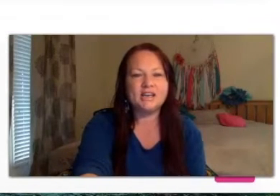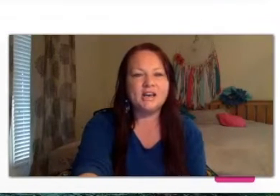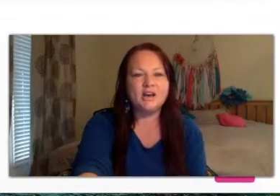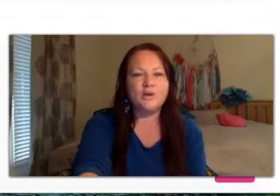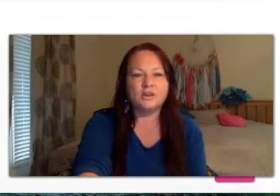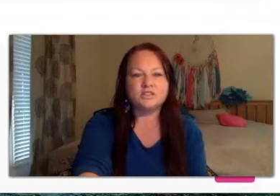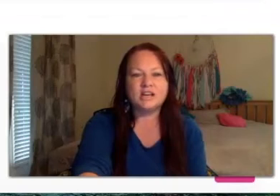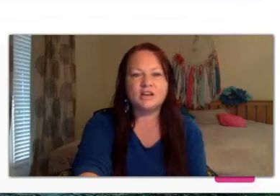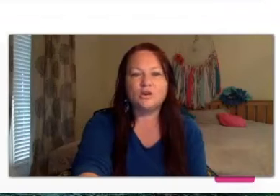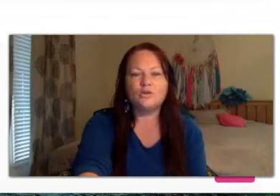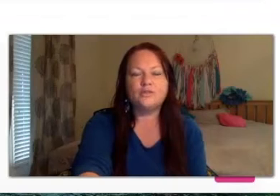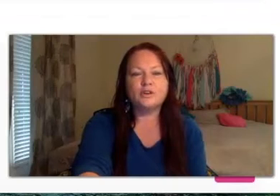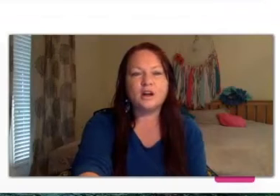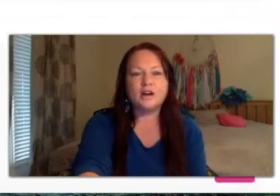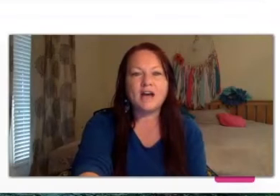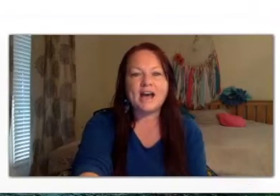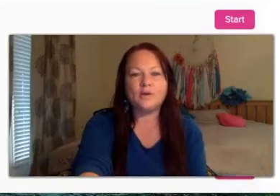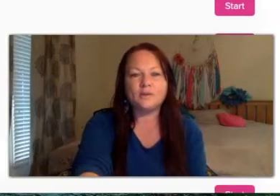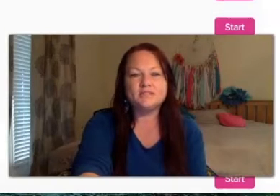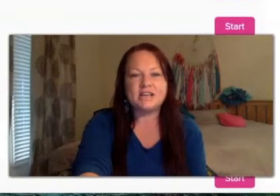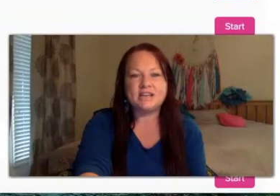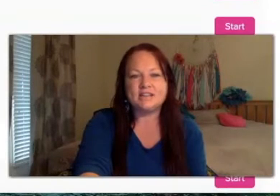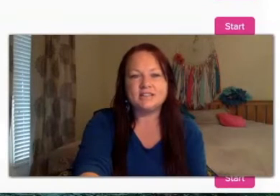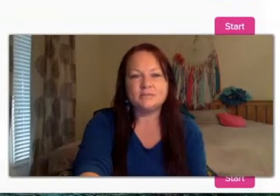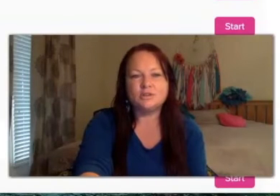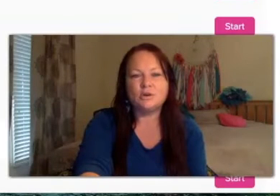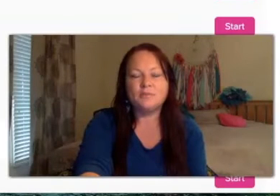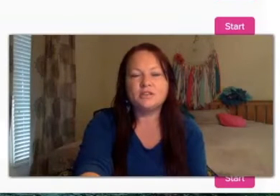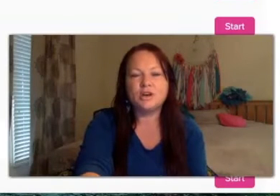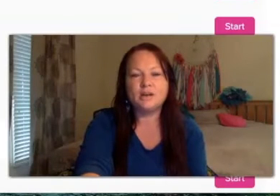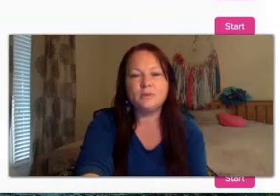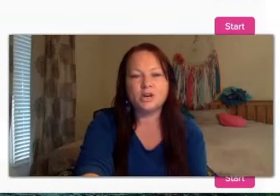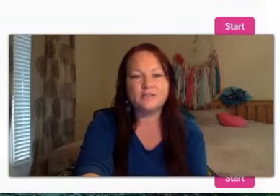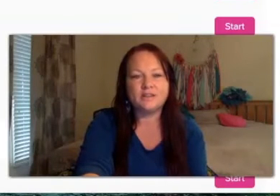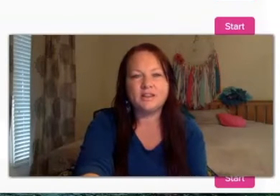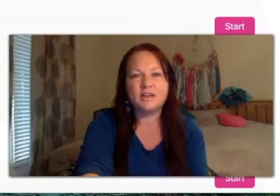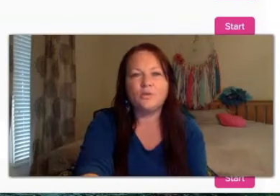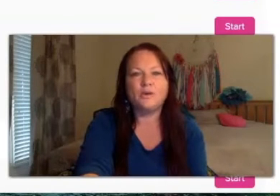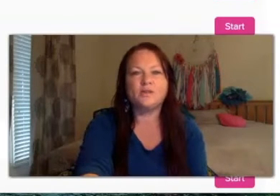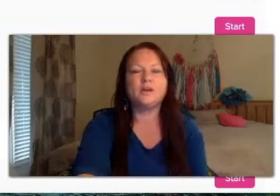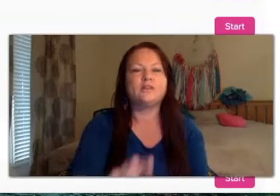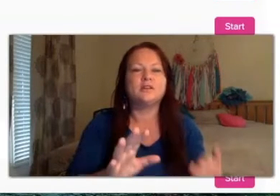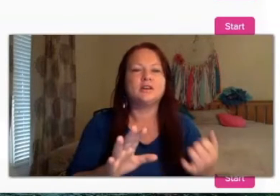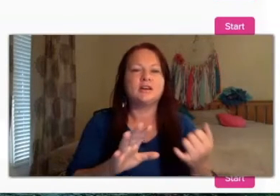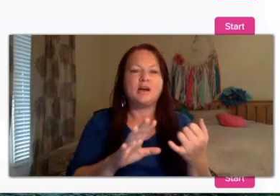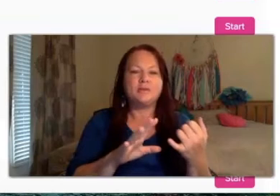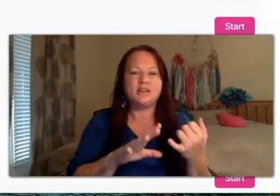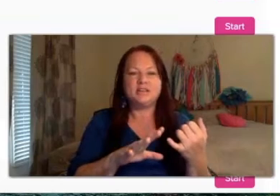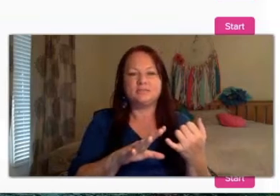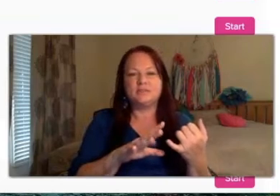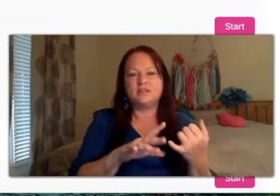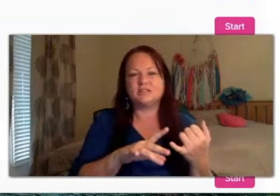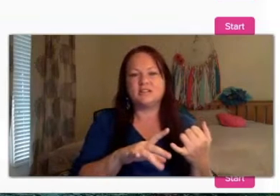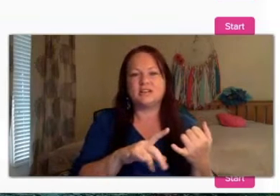I want to just kind of go over how I'm setting things up. So I'm going to try to mark everything with whether I'm